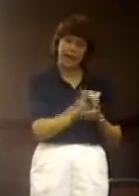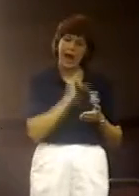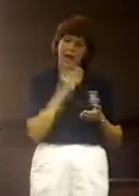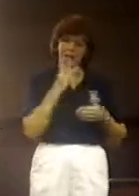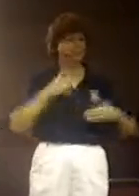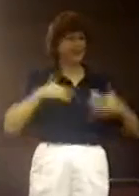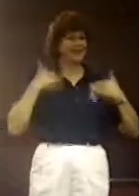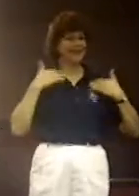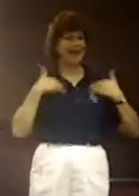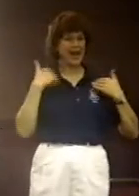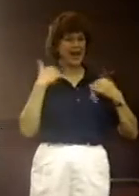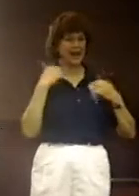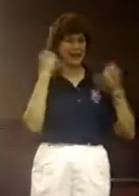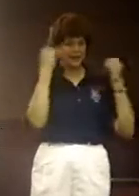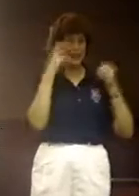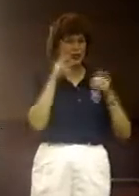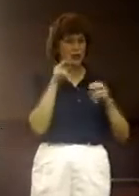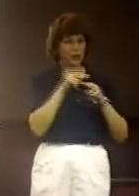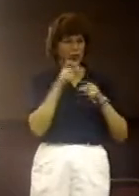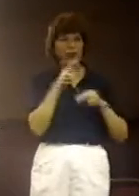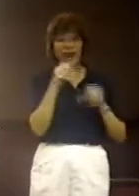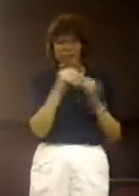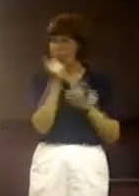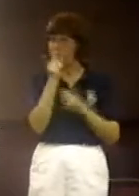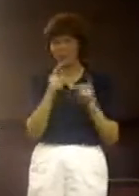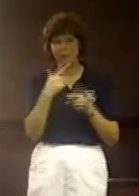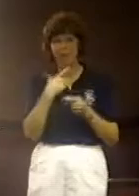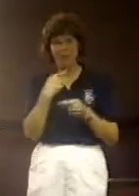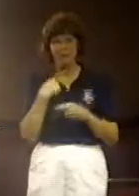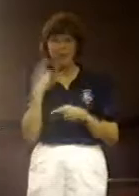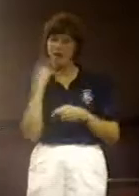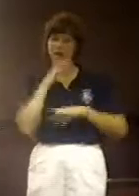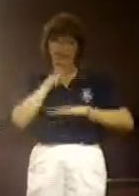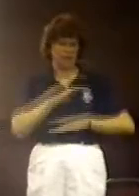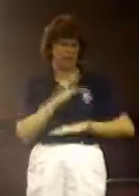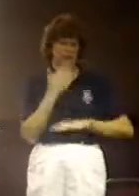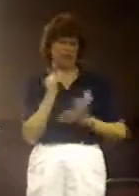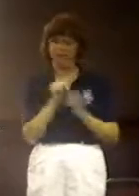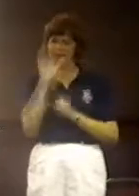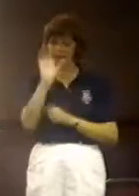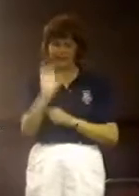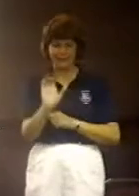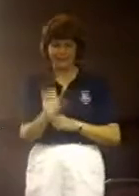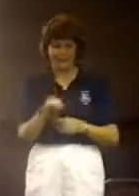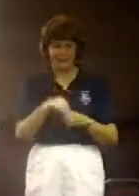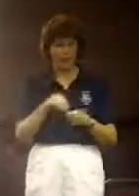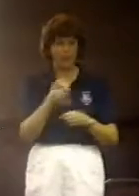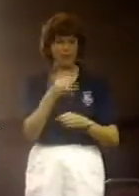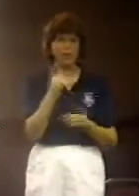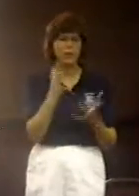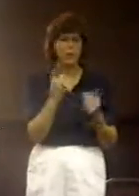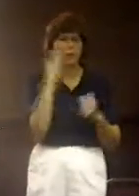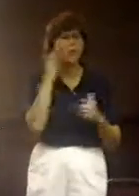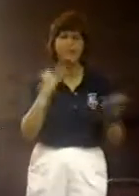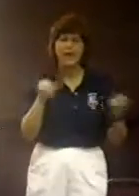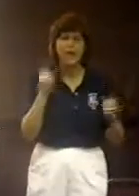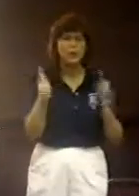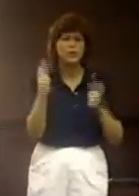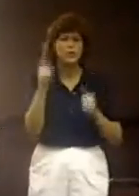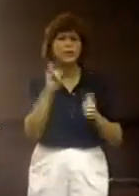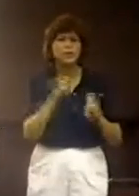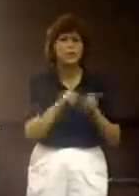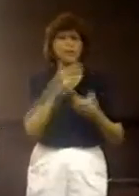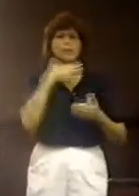was a young teacher trainer, and most people like me weren't satisfied to know CCC input. They wanted to know, yeah, well, which one was